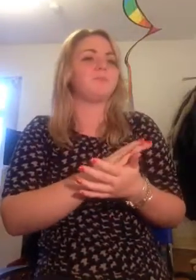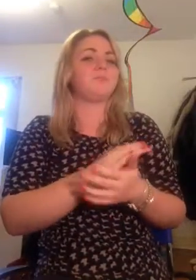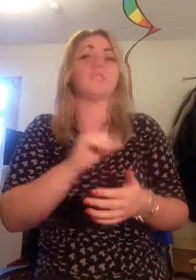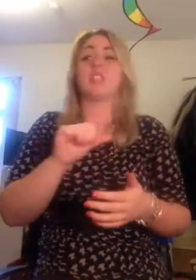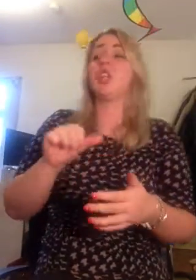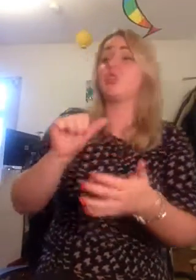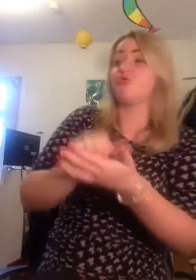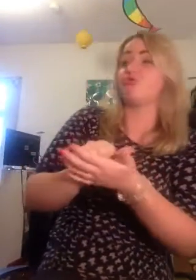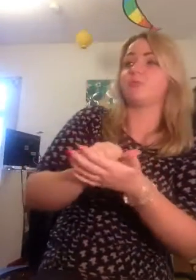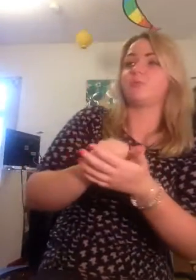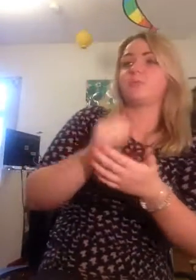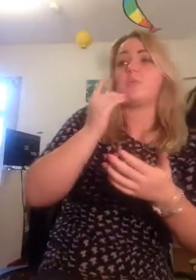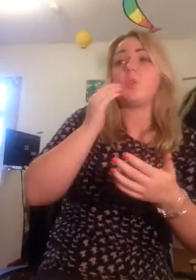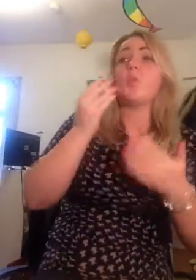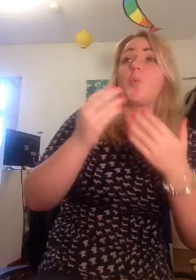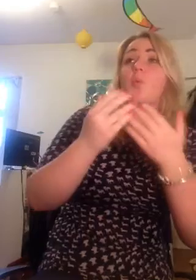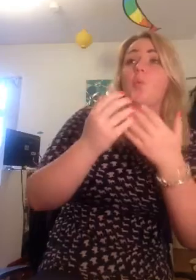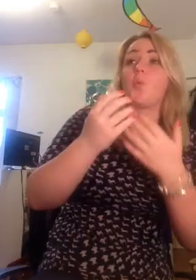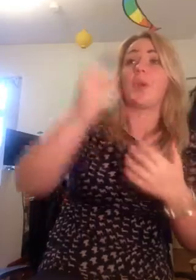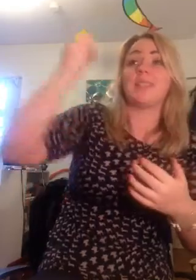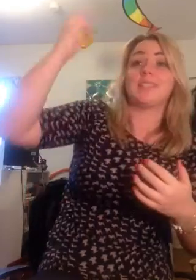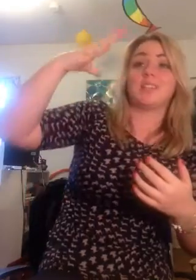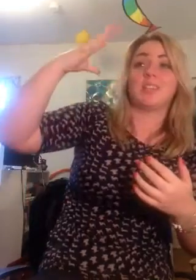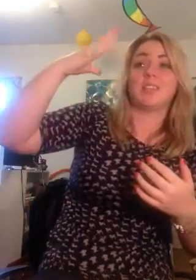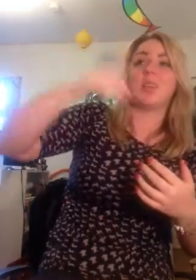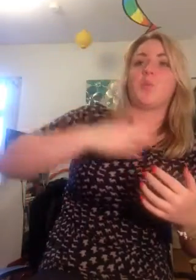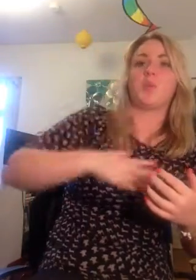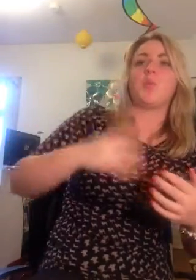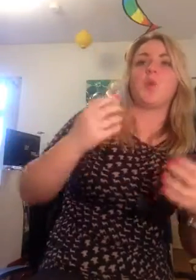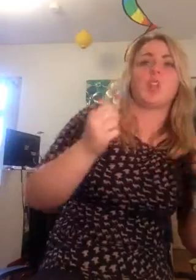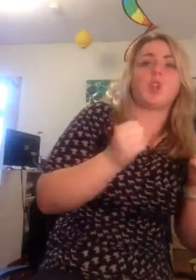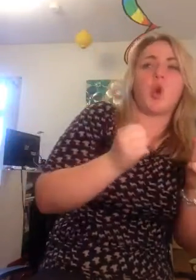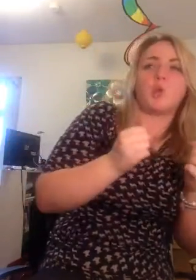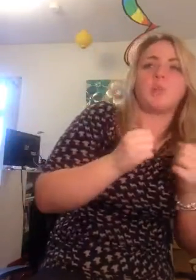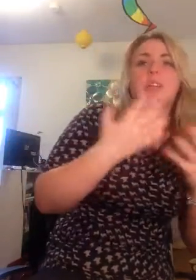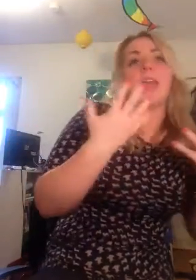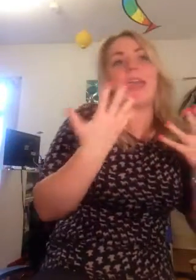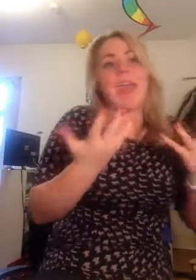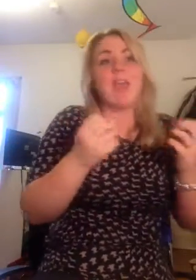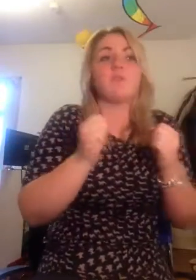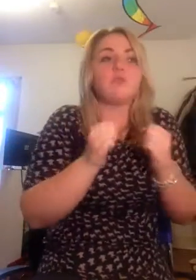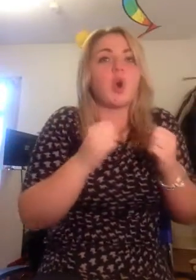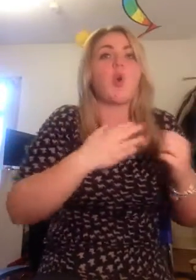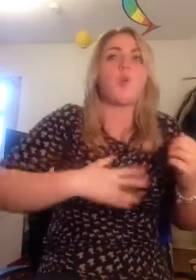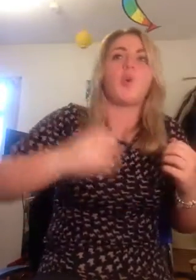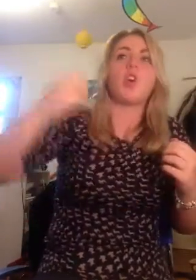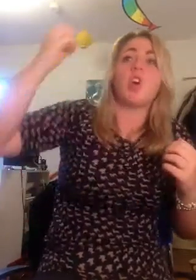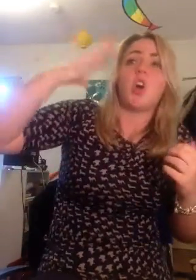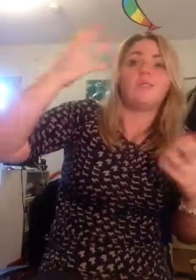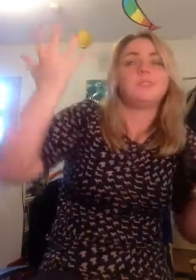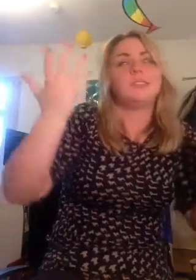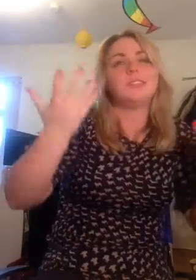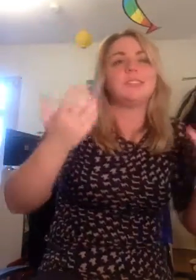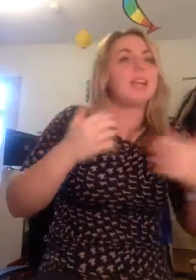hot. Yes, we want it colder. When it's cold, we want it sunnier. I was speaking to someone who's just moved